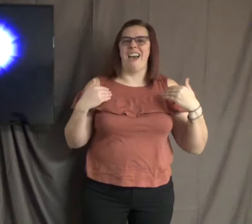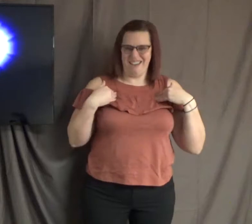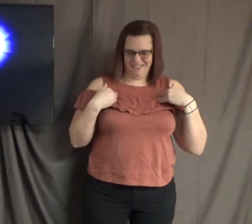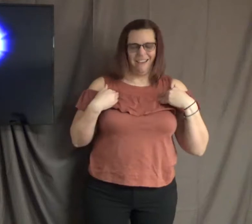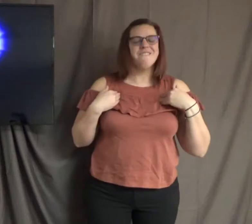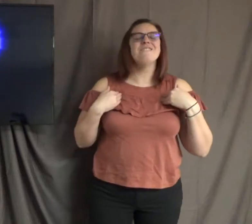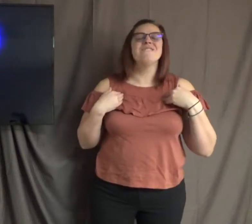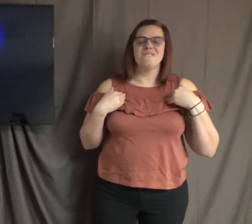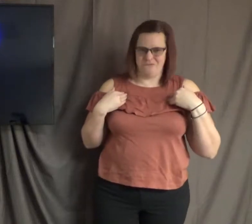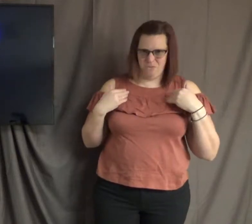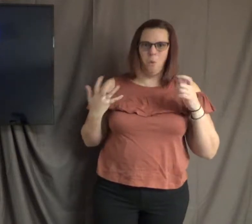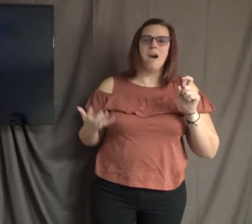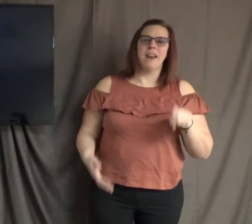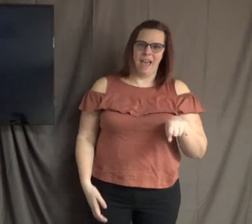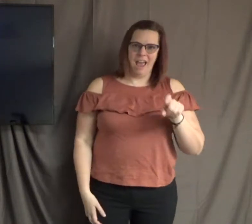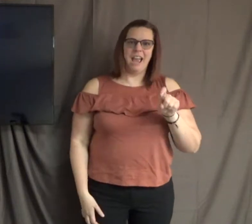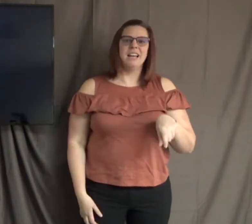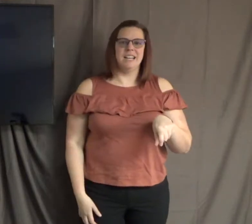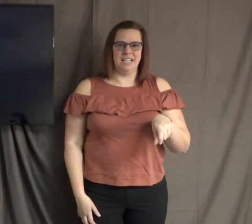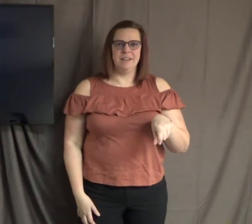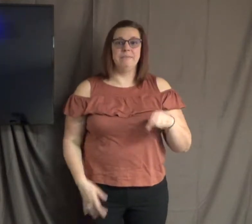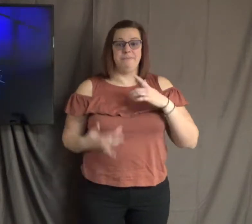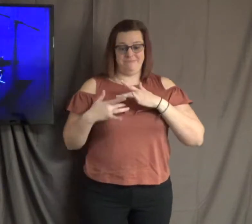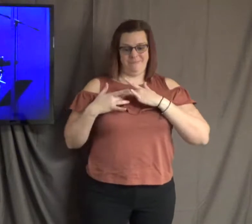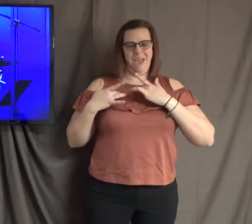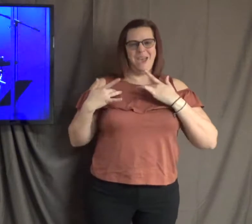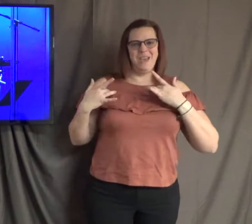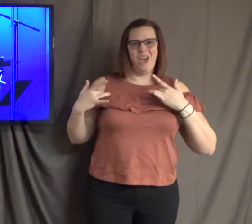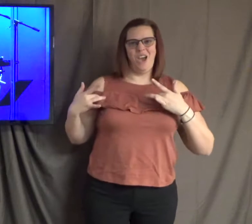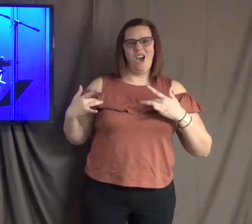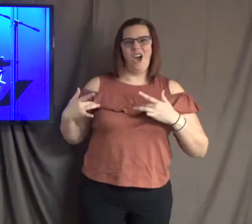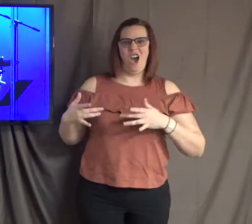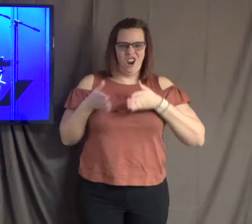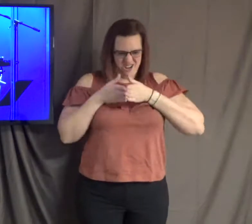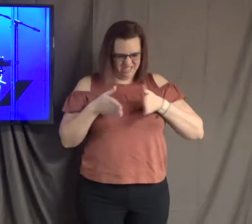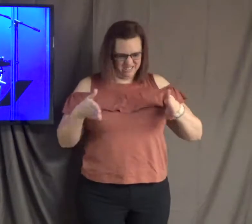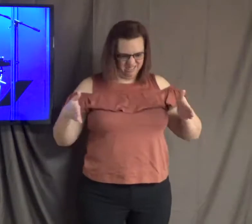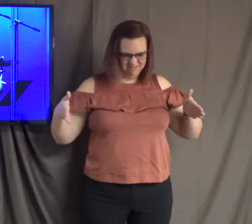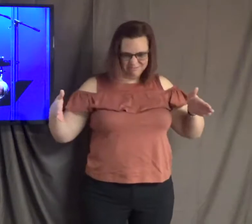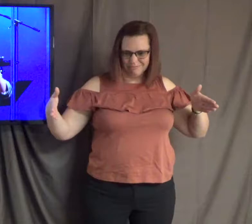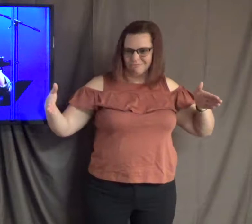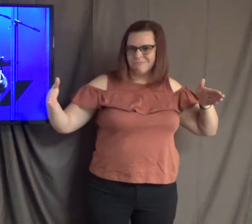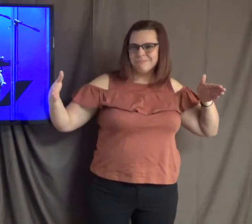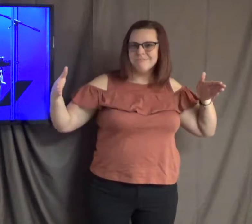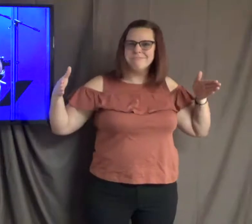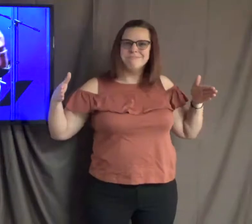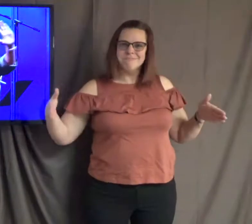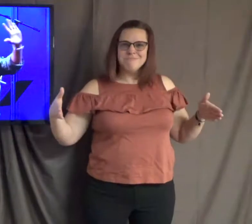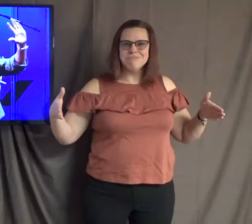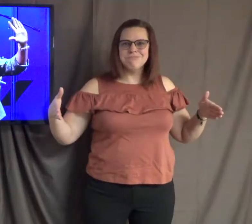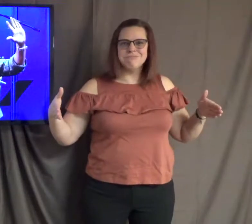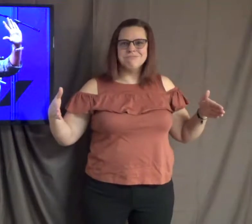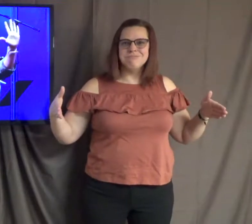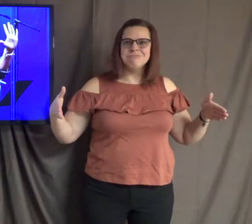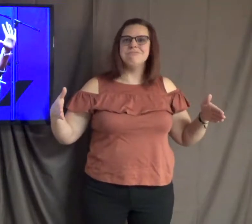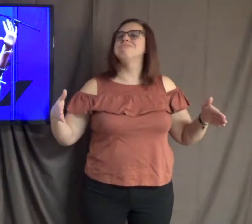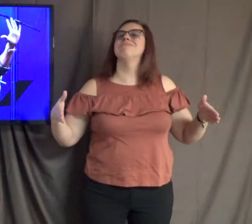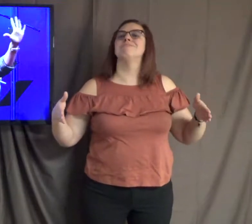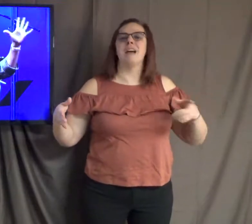takes. Your heart's a river wide, and not by power,